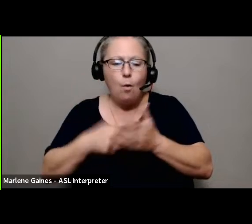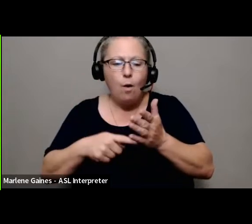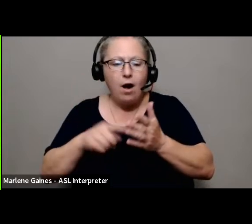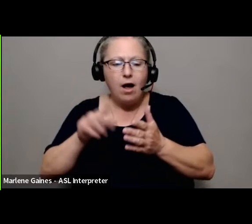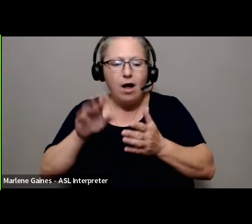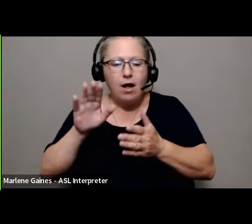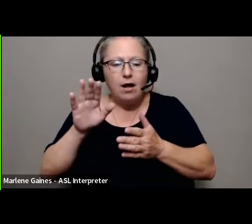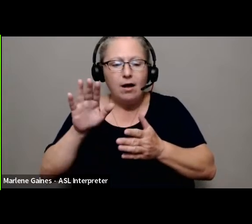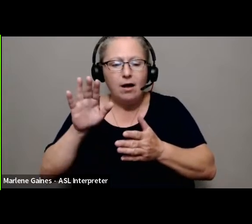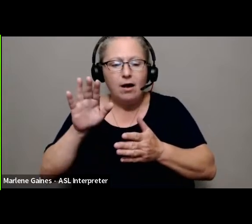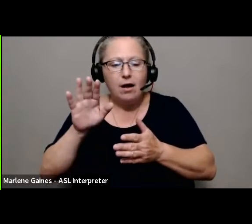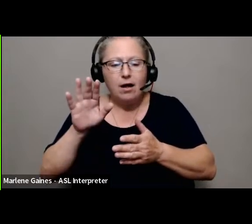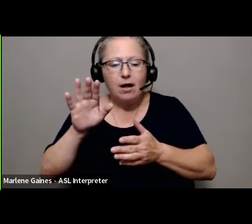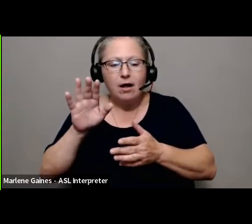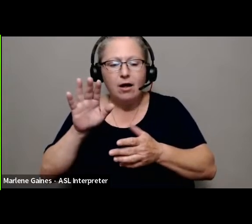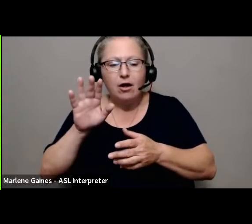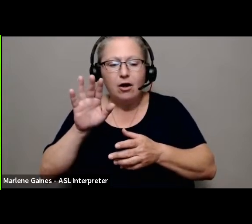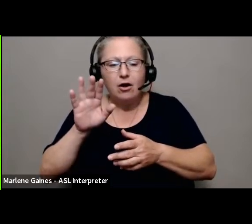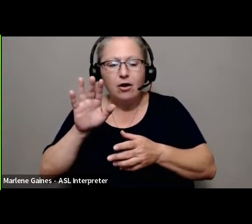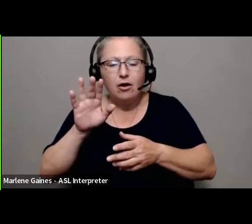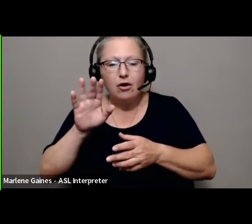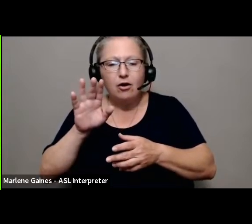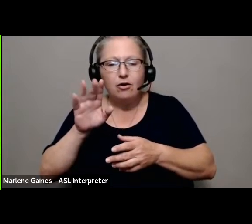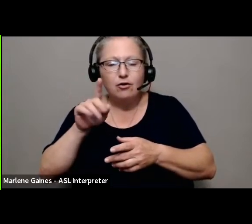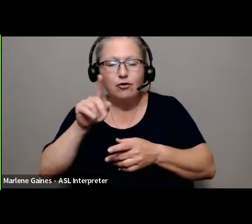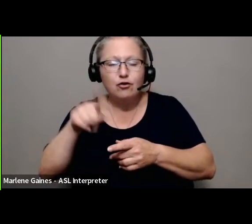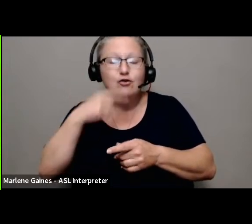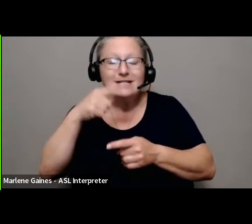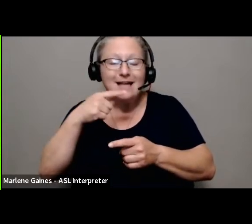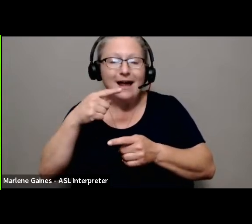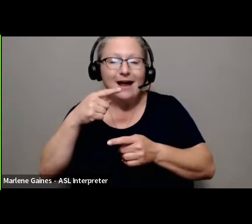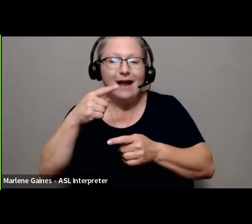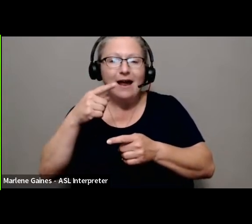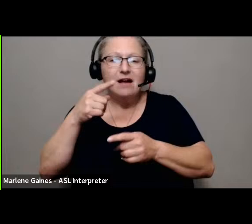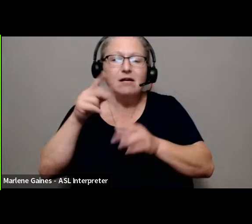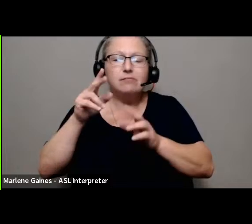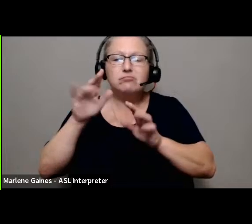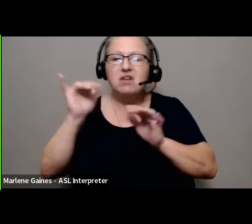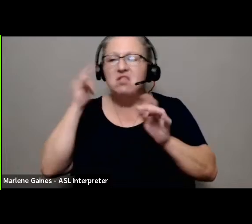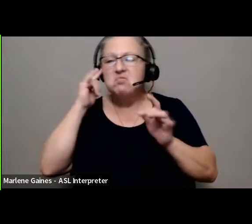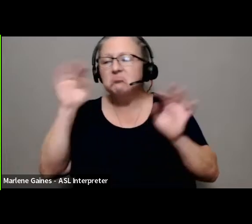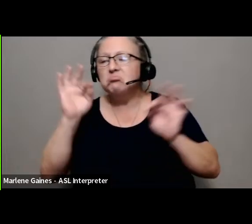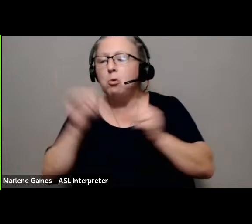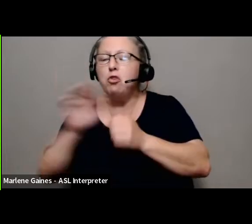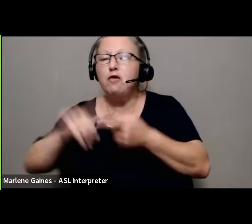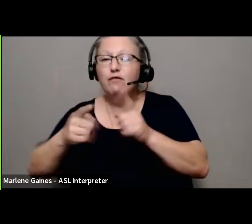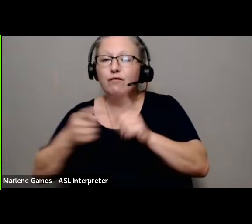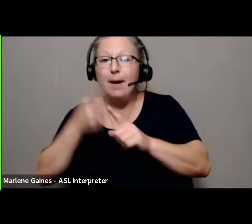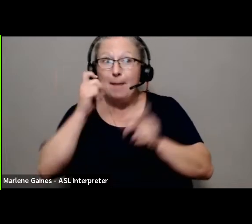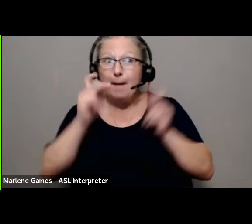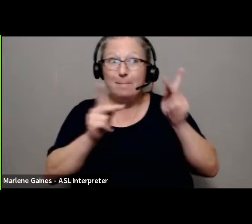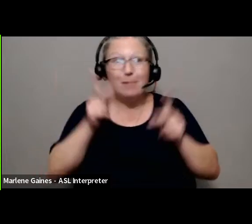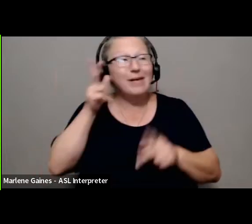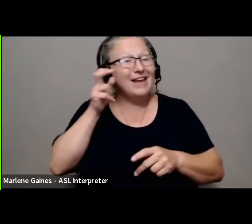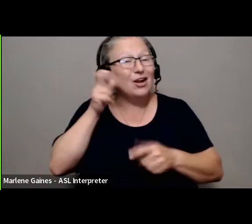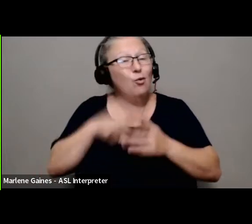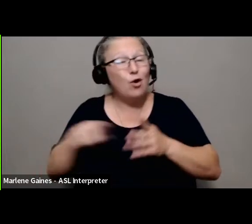you're saying, even casually to your friend, because people are listening and they don't want to hear it. And